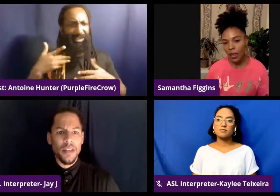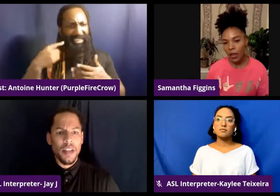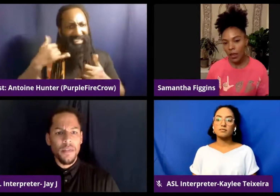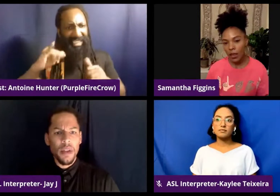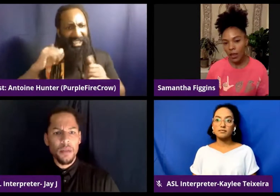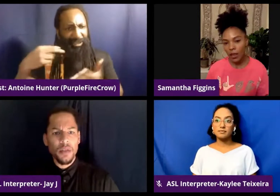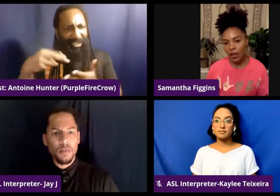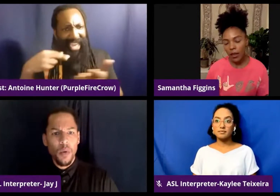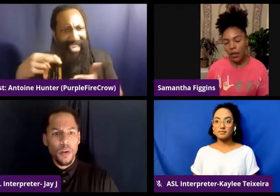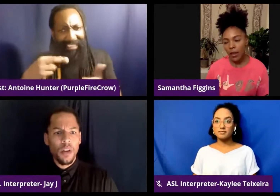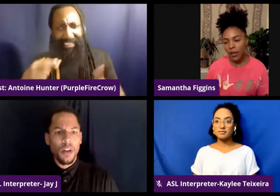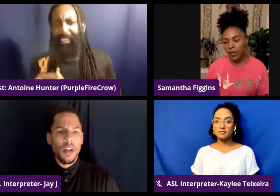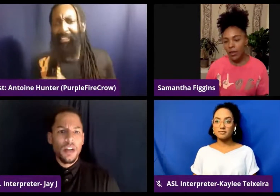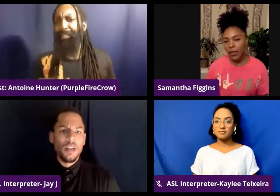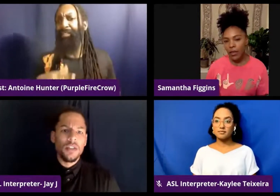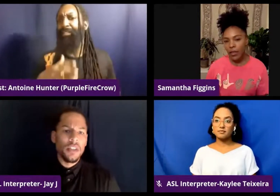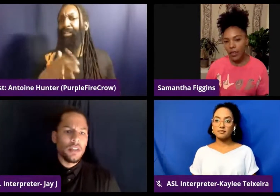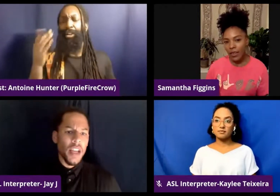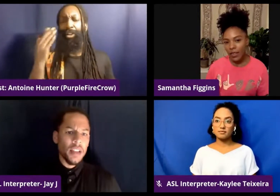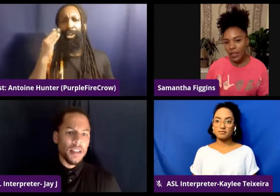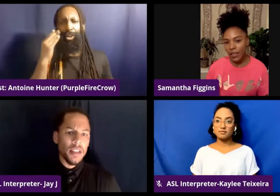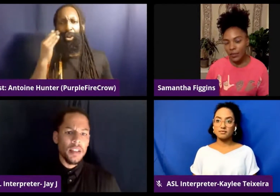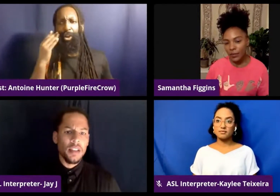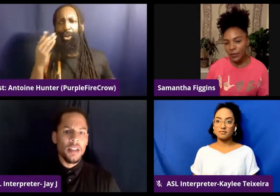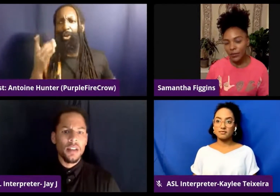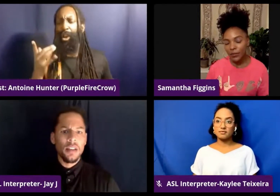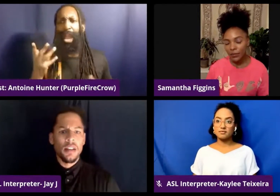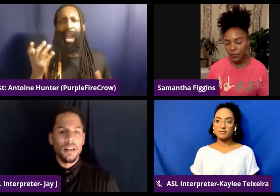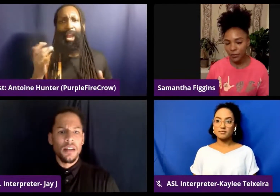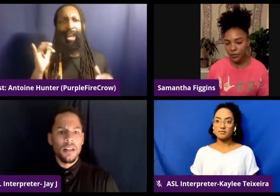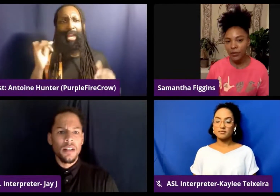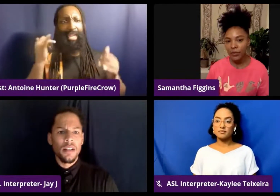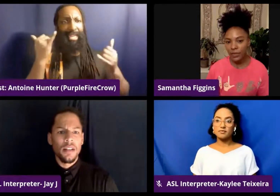you maintain that family support? You're still dancing.